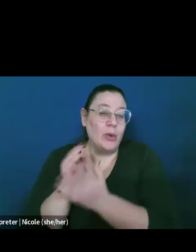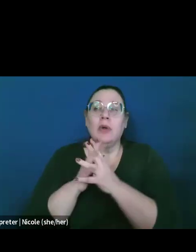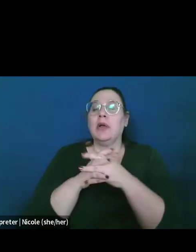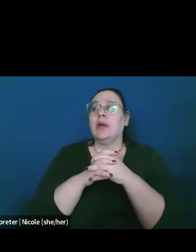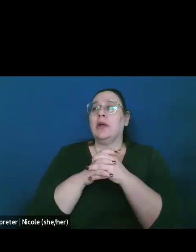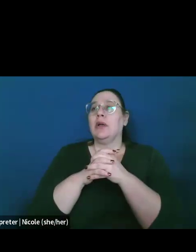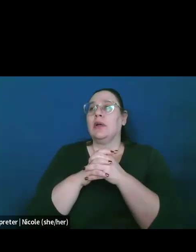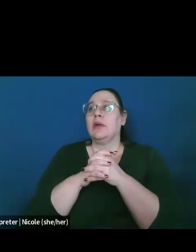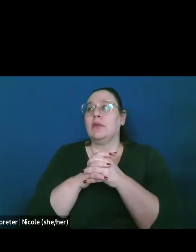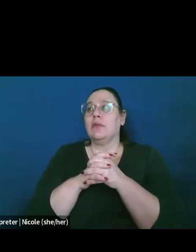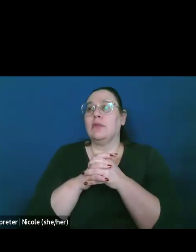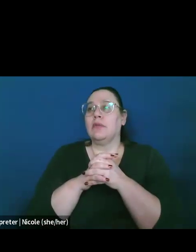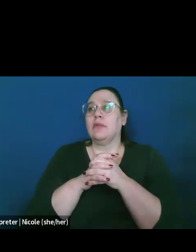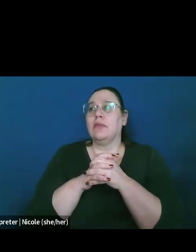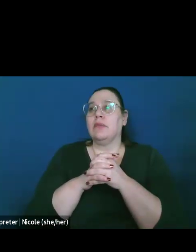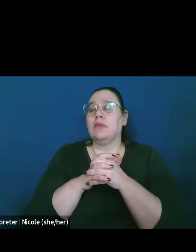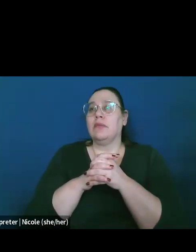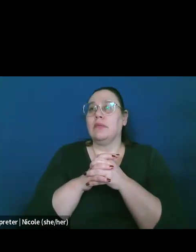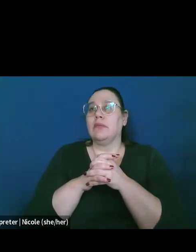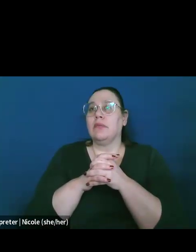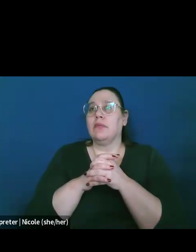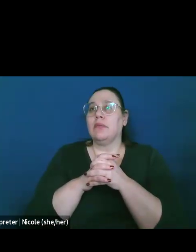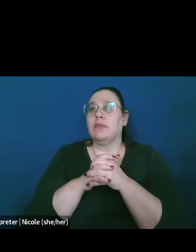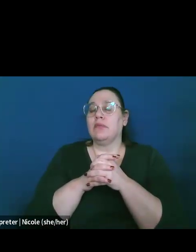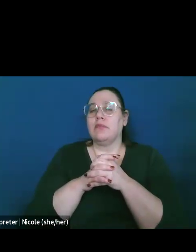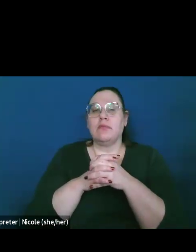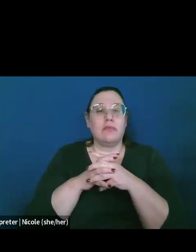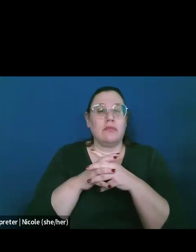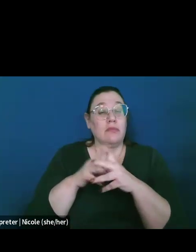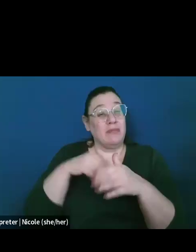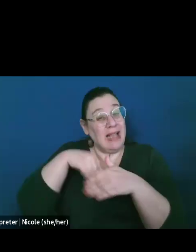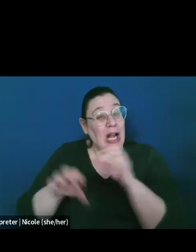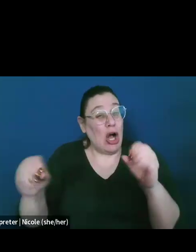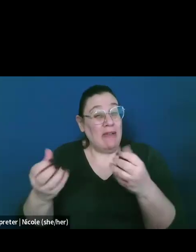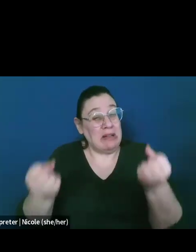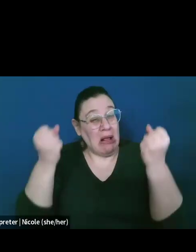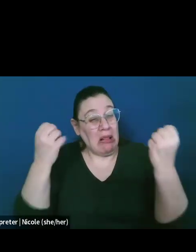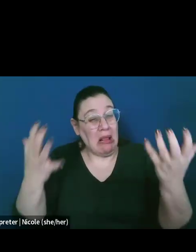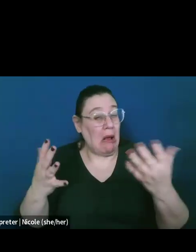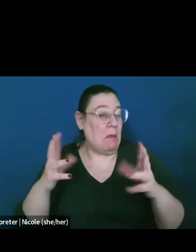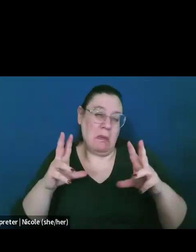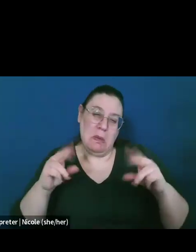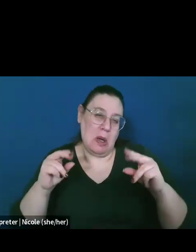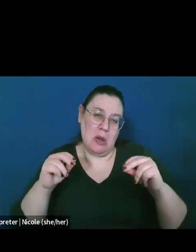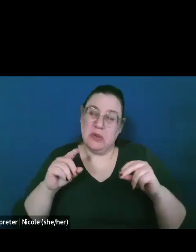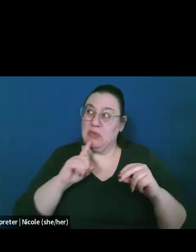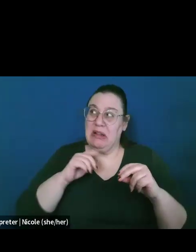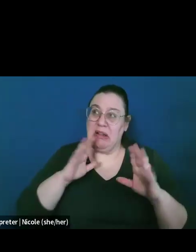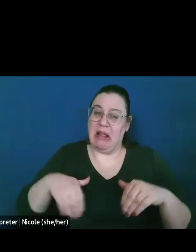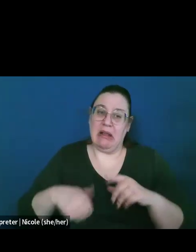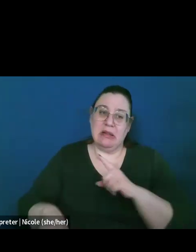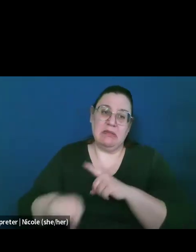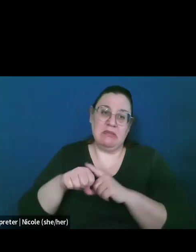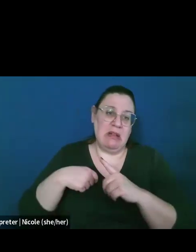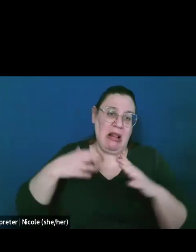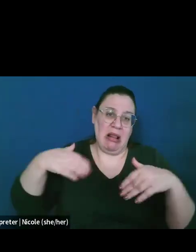has been a really, I haven't really been in the office a ton, so haven't run into that yet. But that's just always